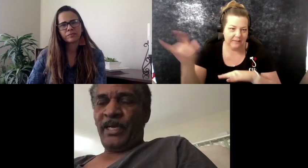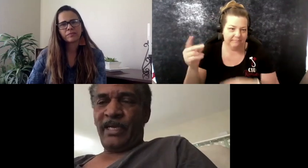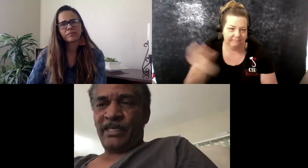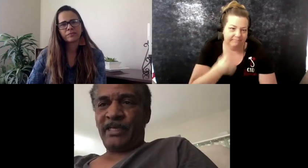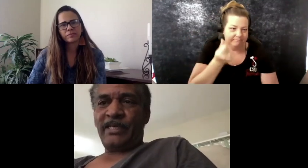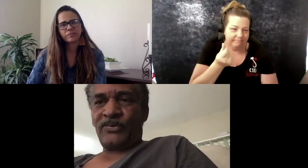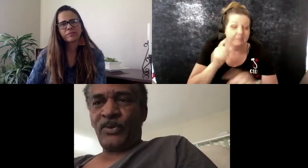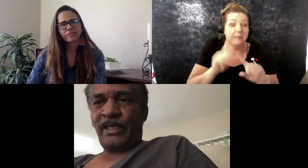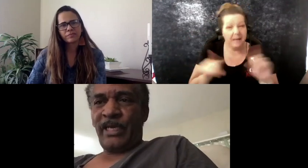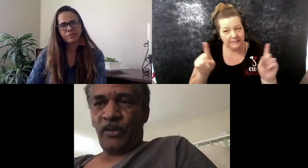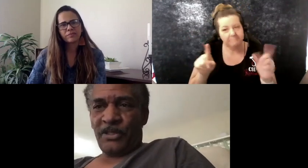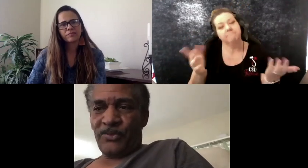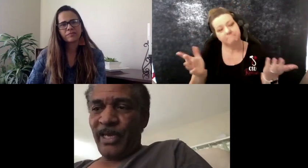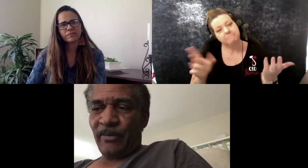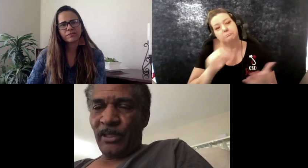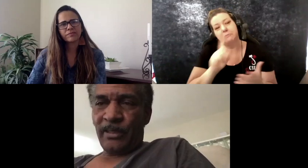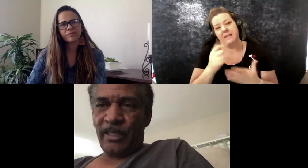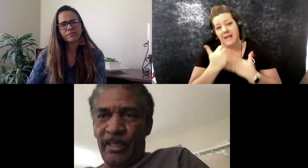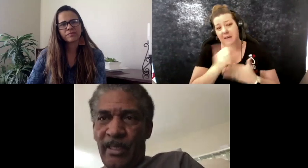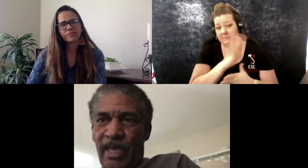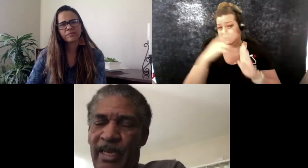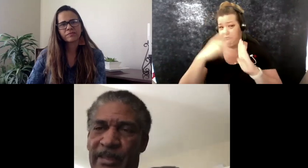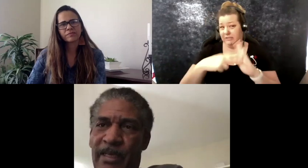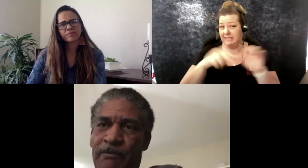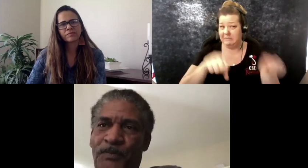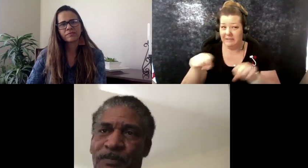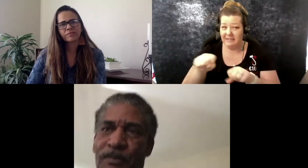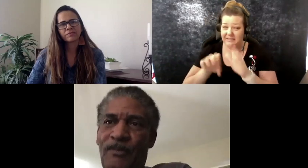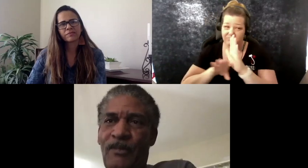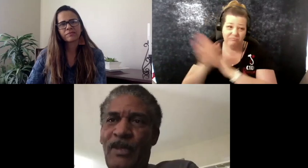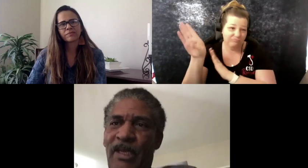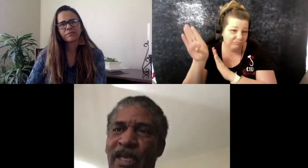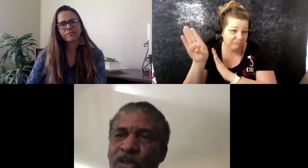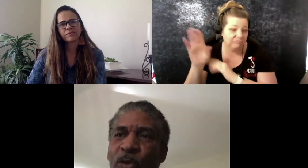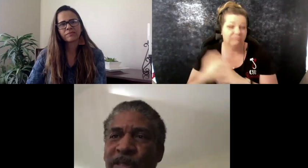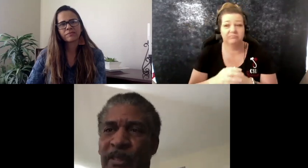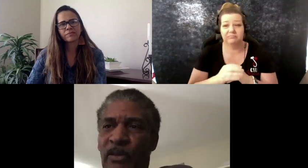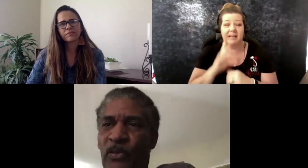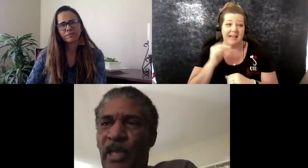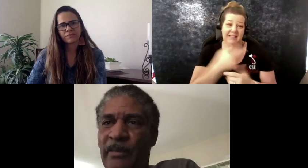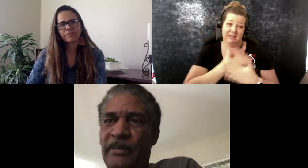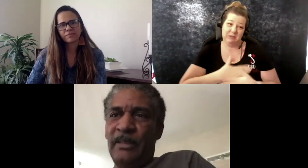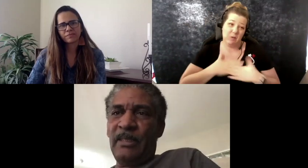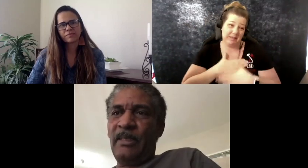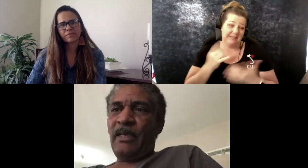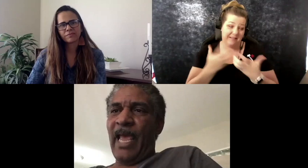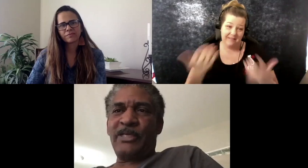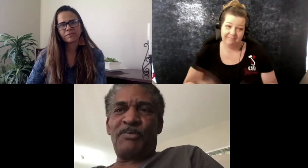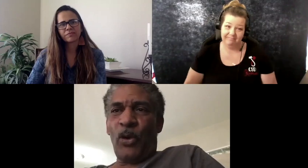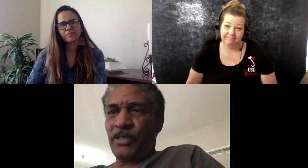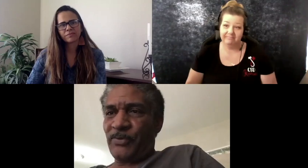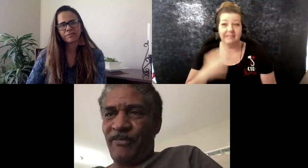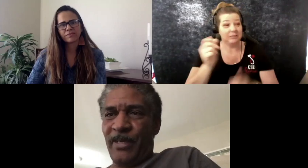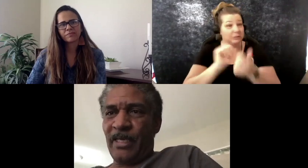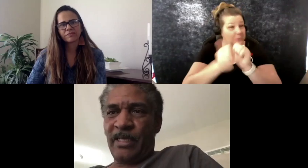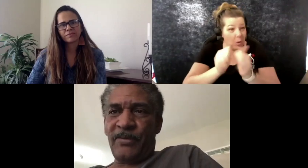But it's really helped his reading ability, and he enjoys it a whole lot. And